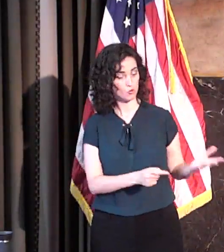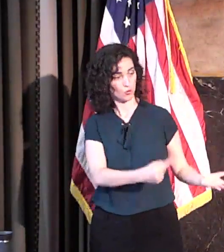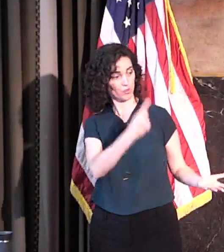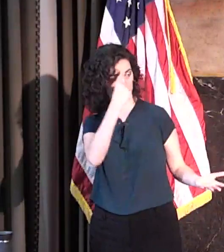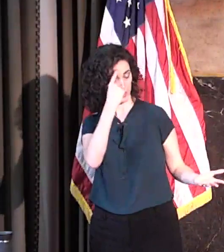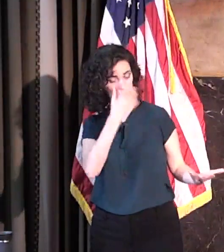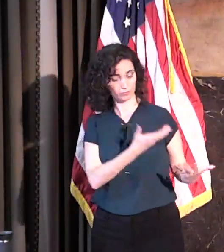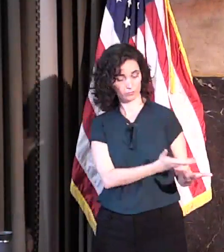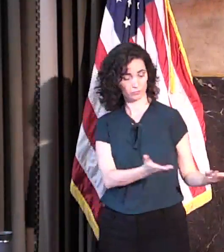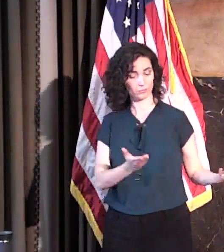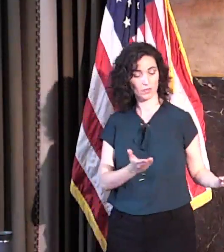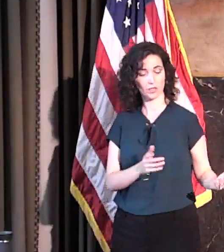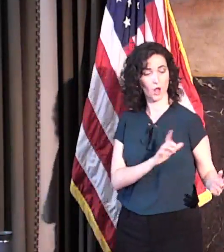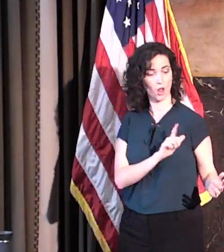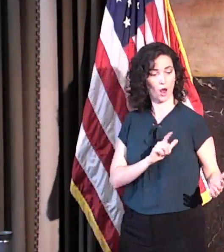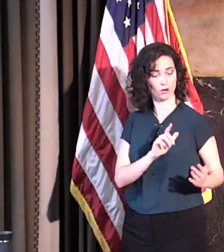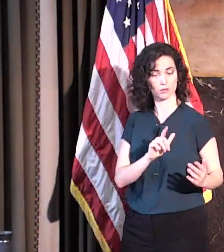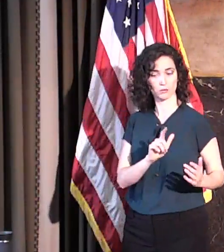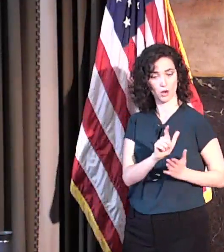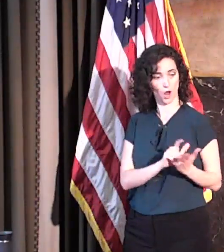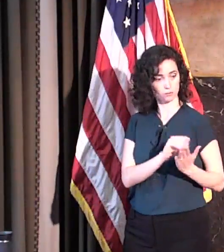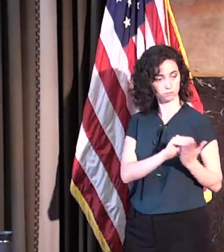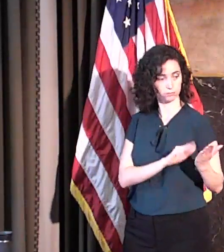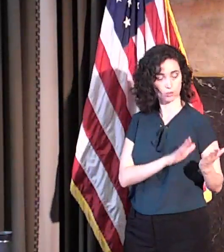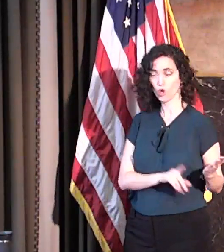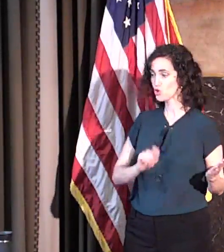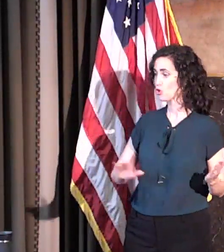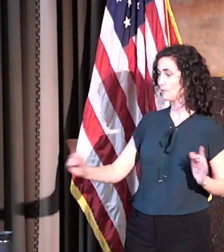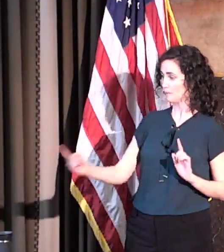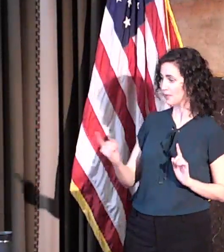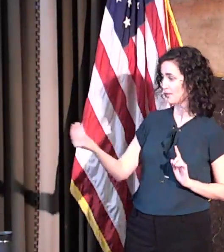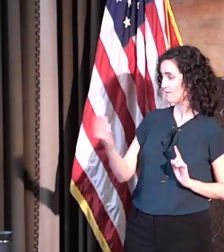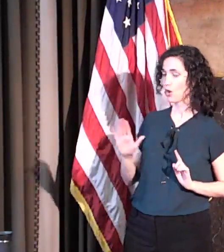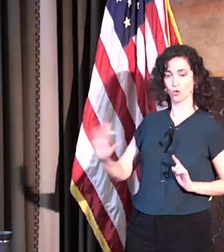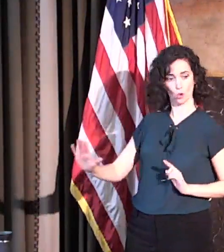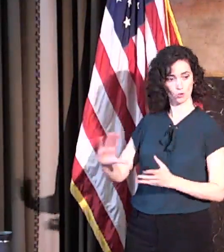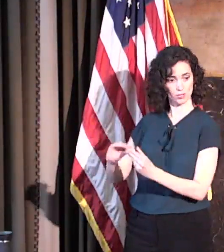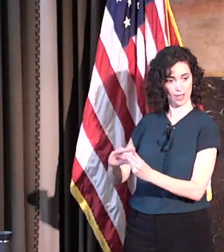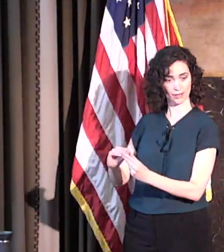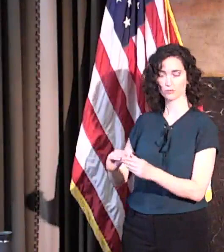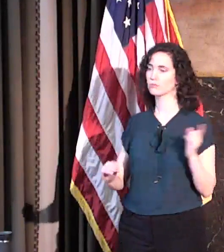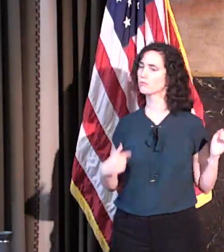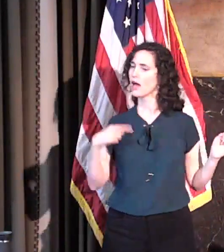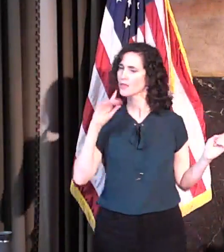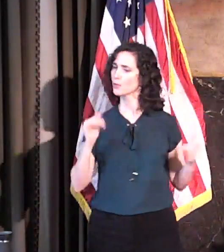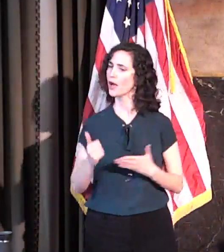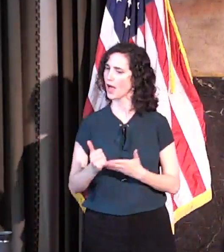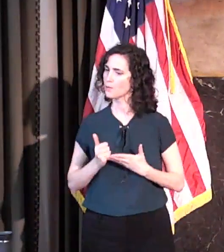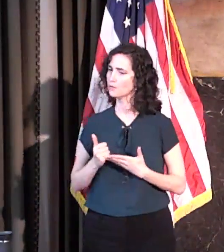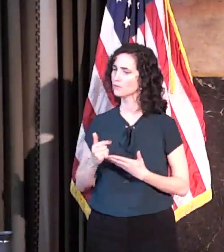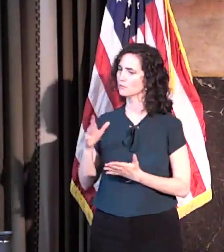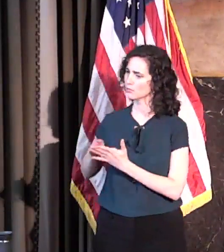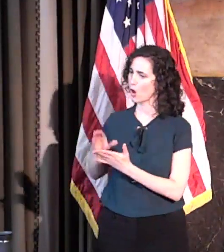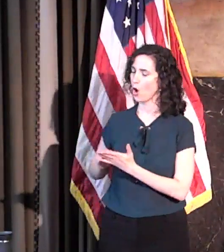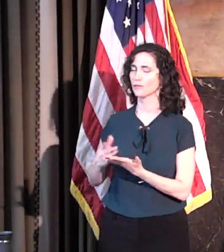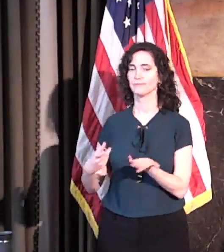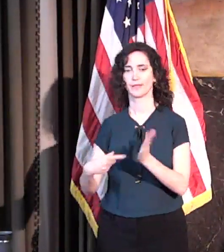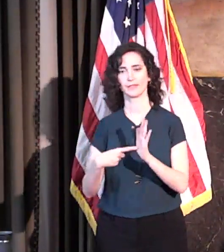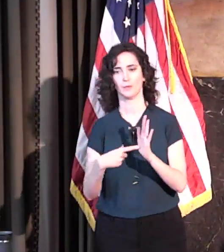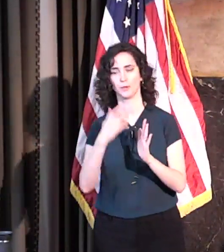O, Scott Woodward? Yeah, I think it would be very helpful and instructive to hear from them. For example, though, I want to say